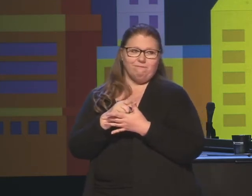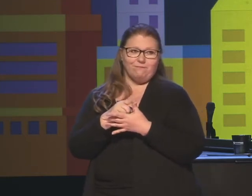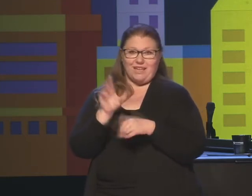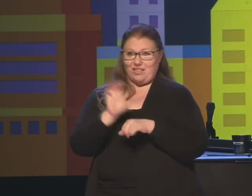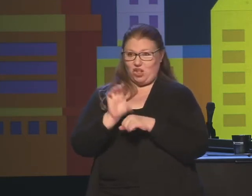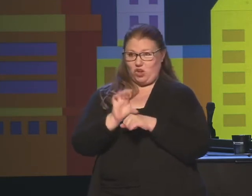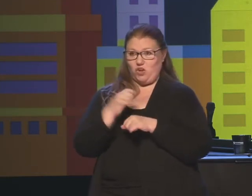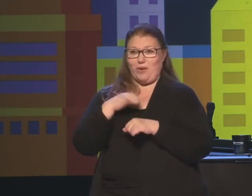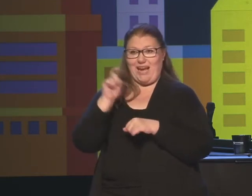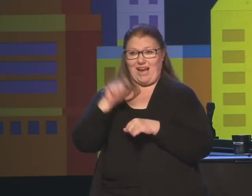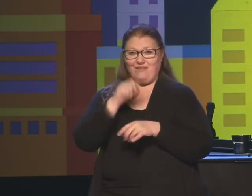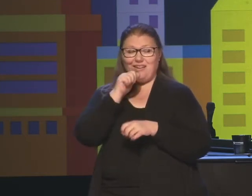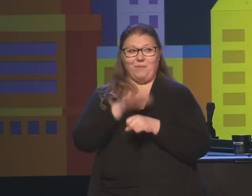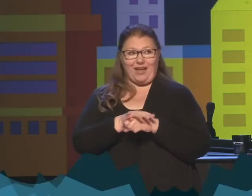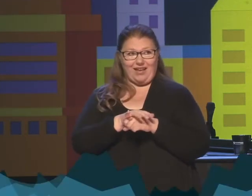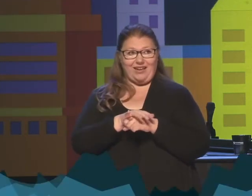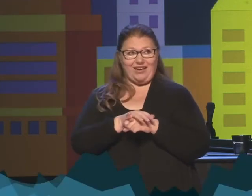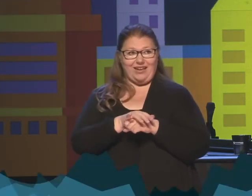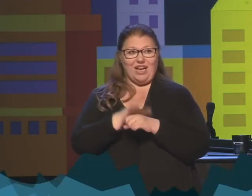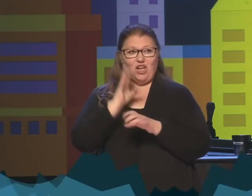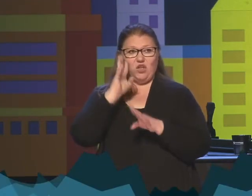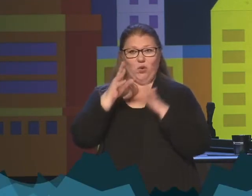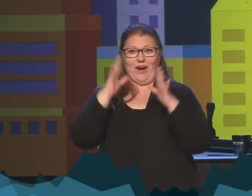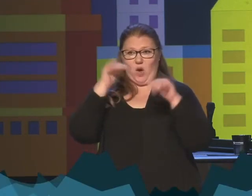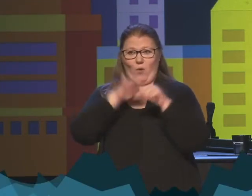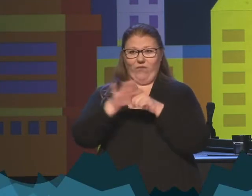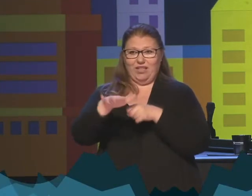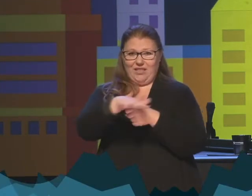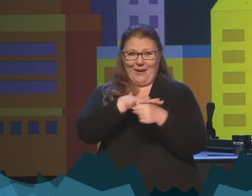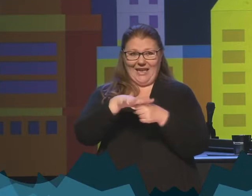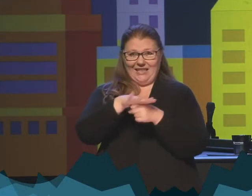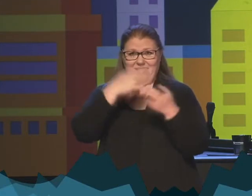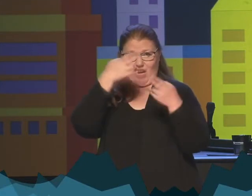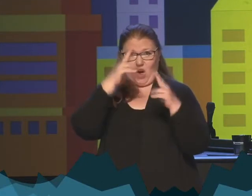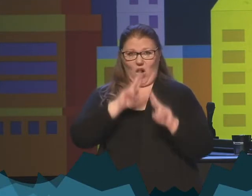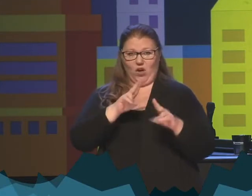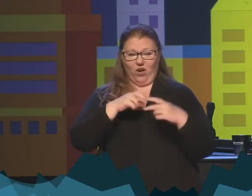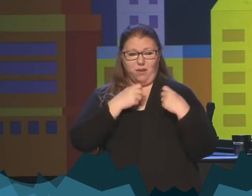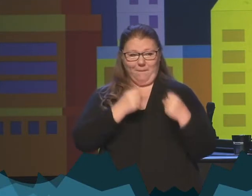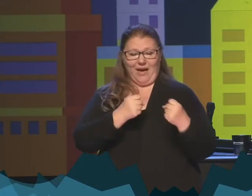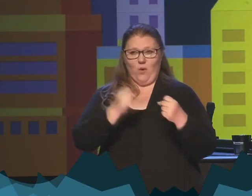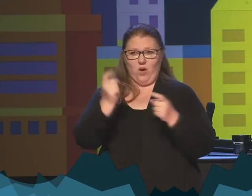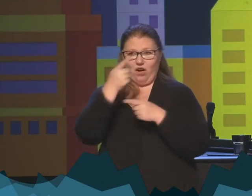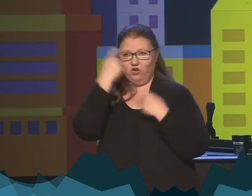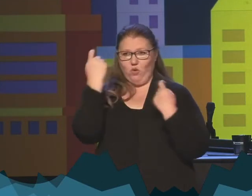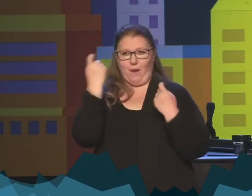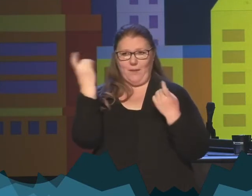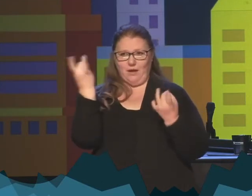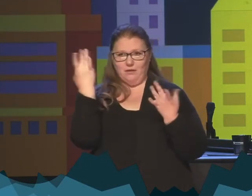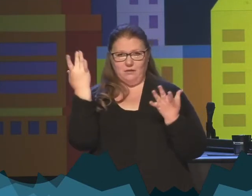church, we have to commit to creating hope-filled spaces that honor the power of trauma.